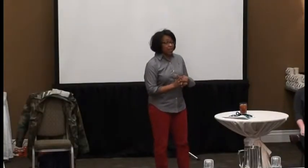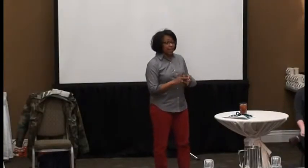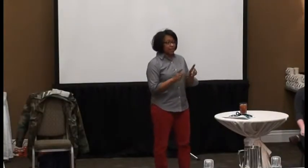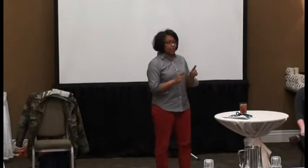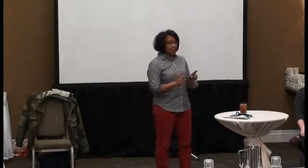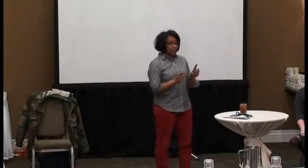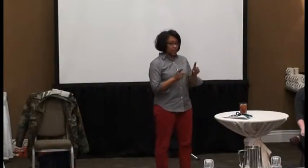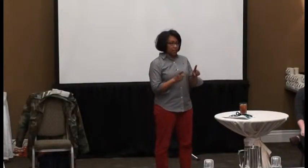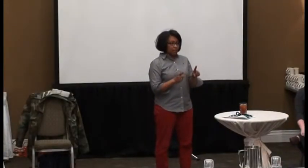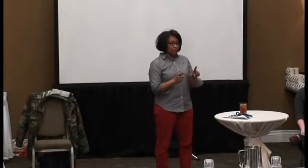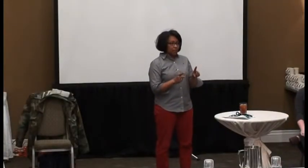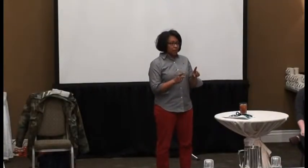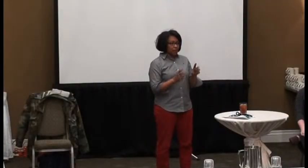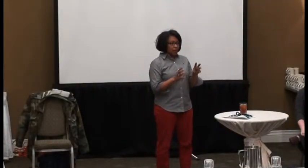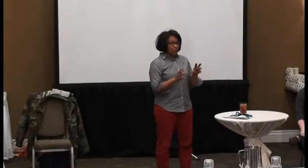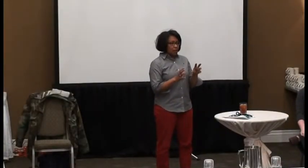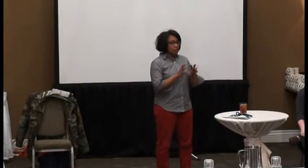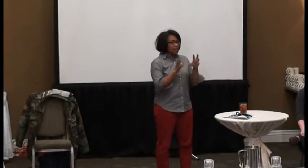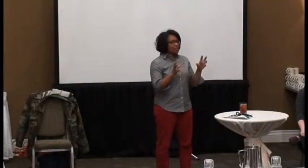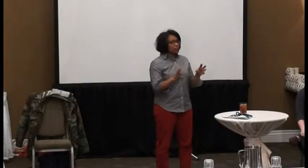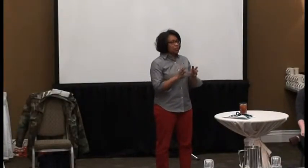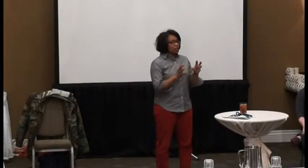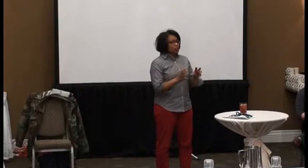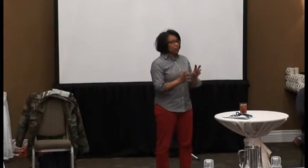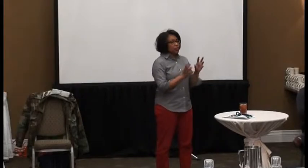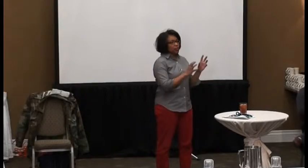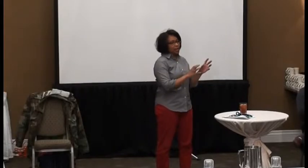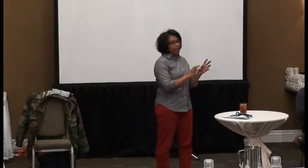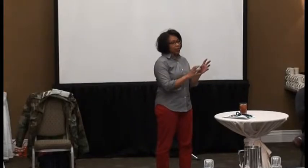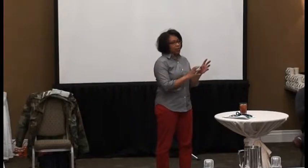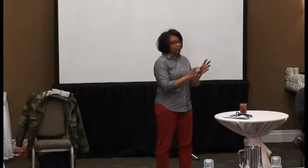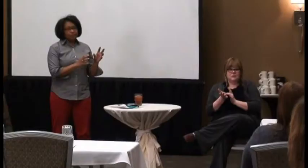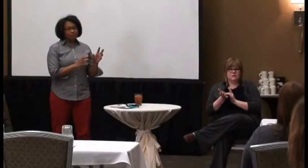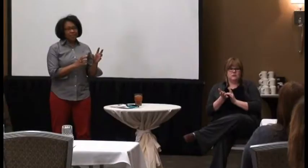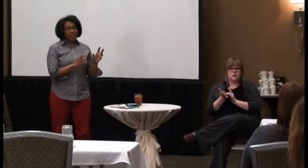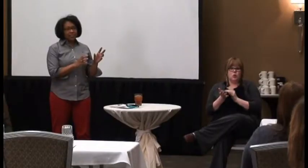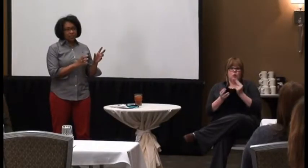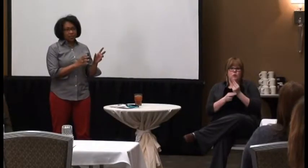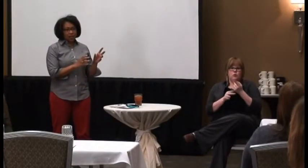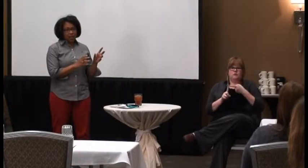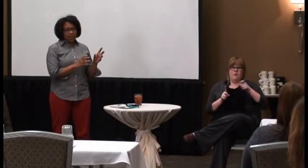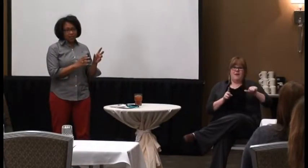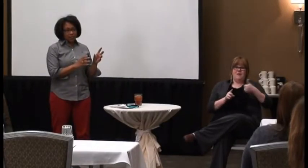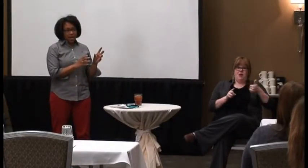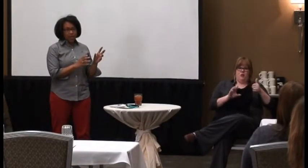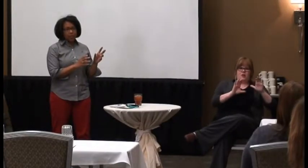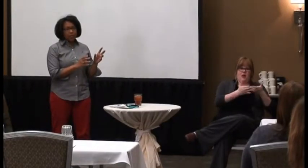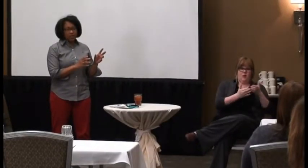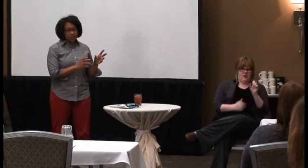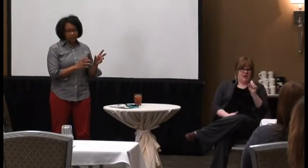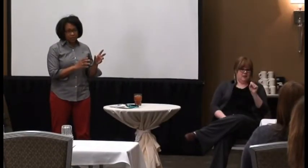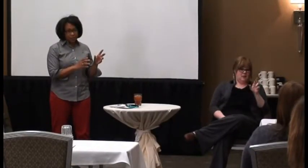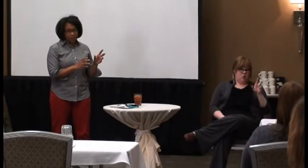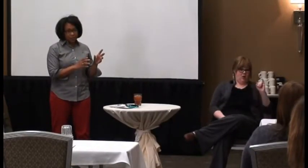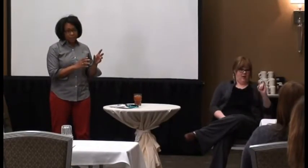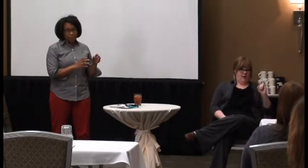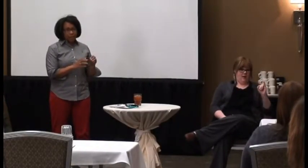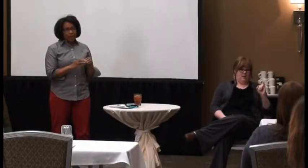question, but that is actually medicines we would use from another category, the SSRIs,